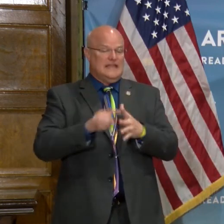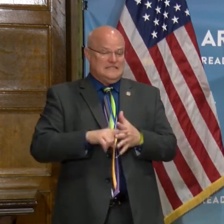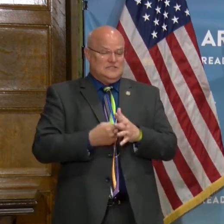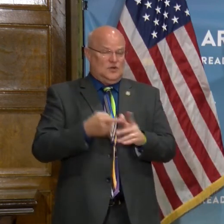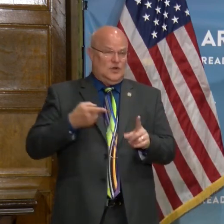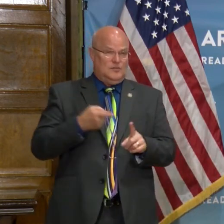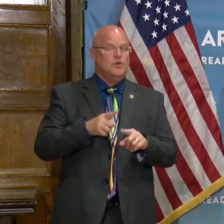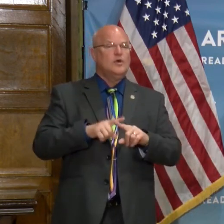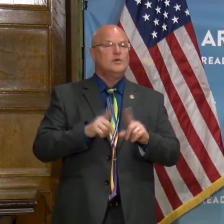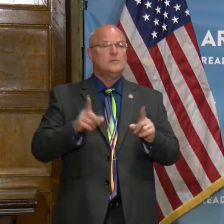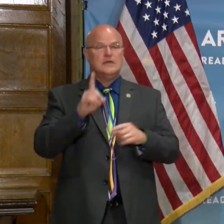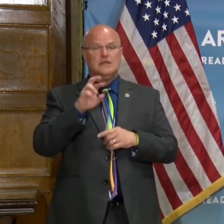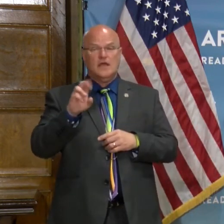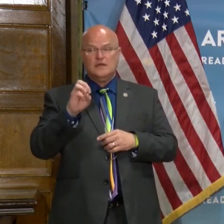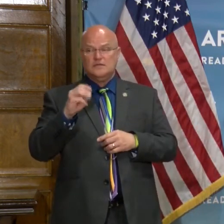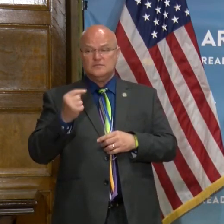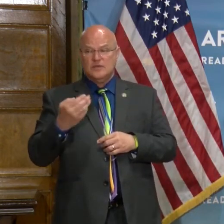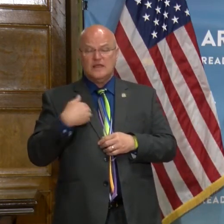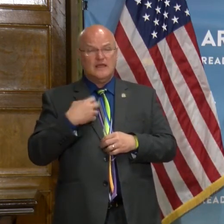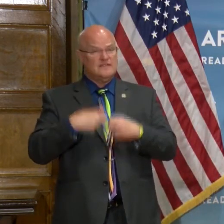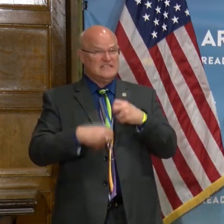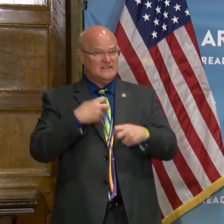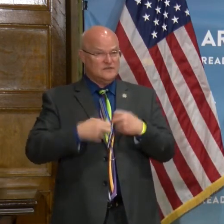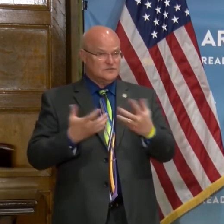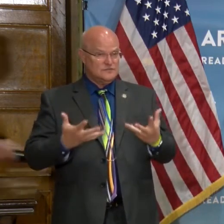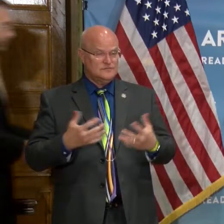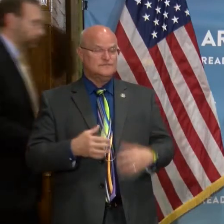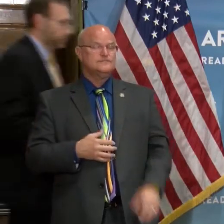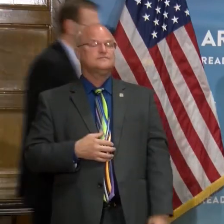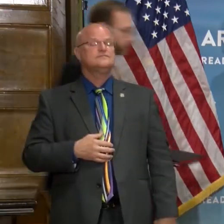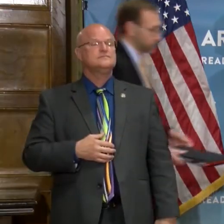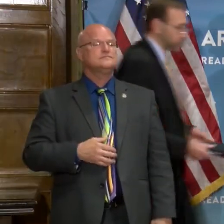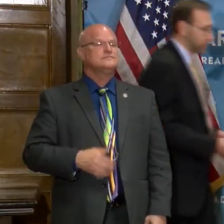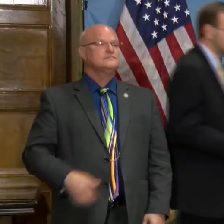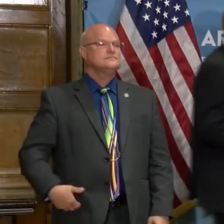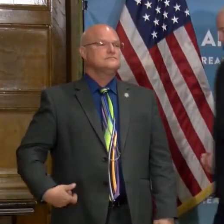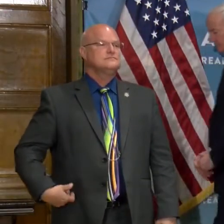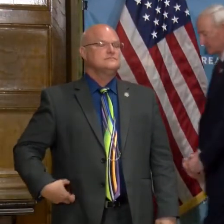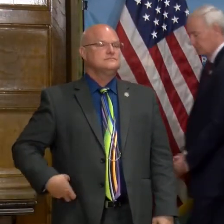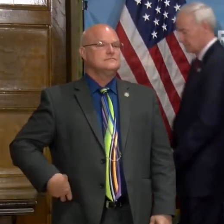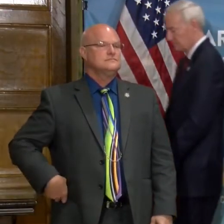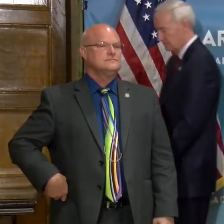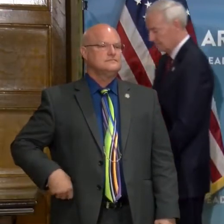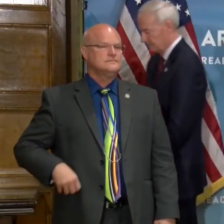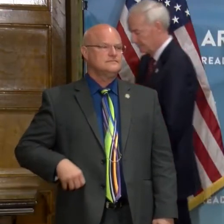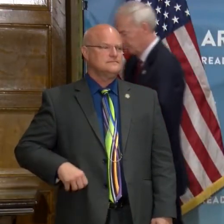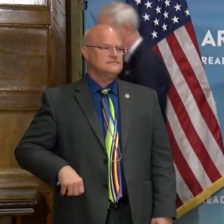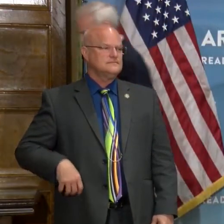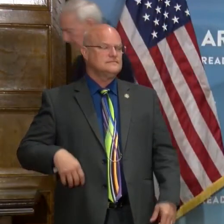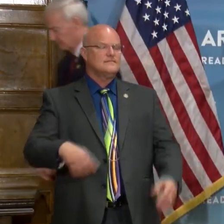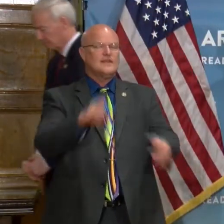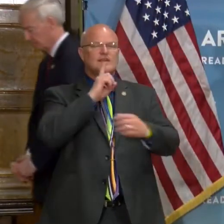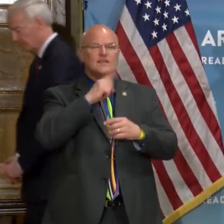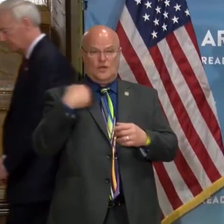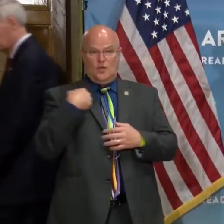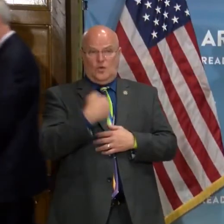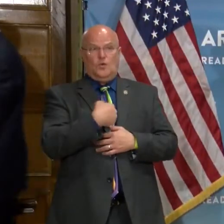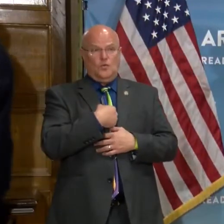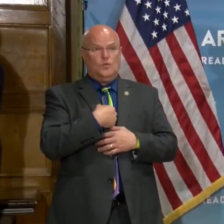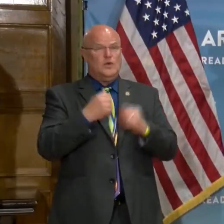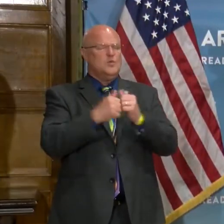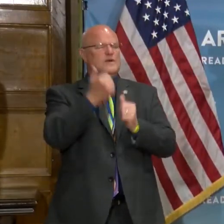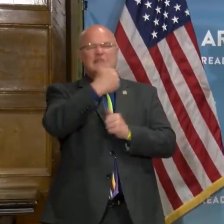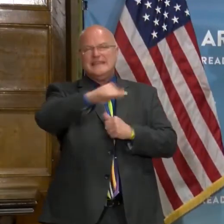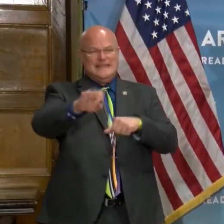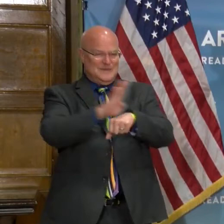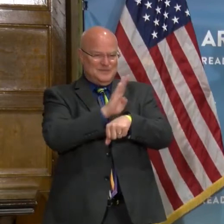starting point. But Dr. Smith, have you had any difficulty there? Certainly, with